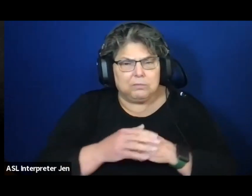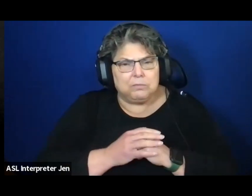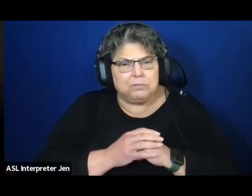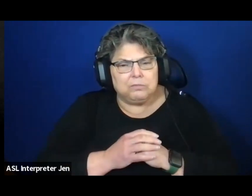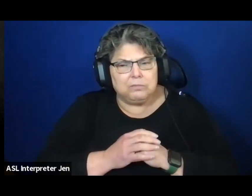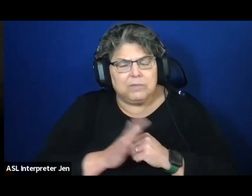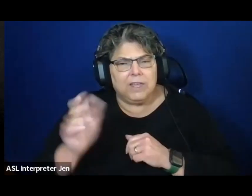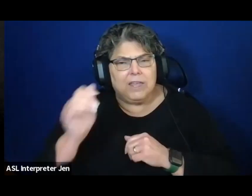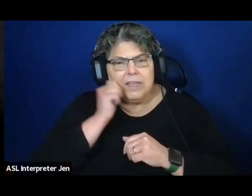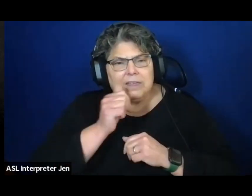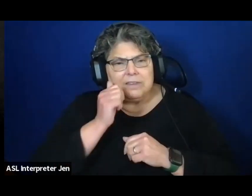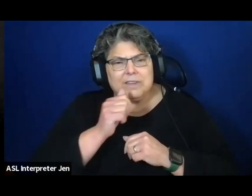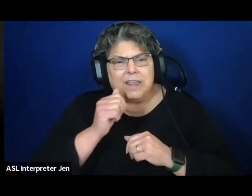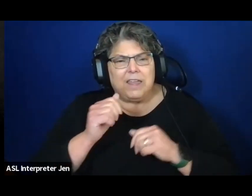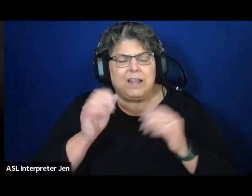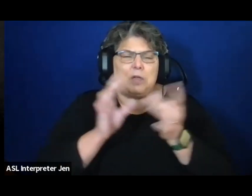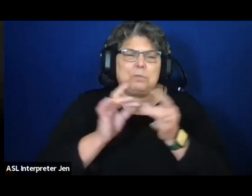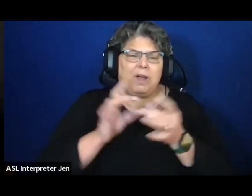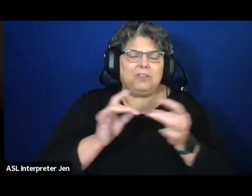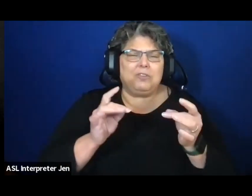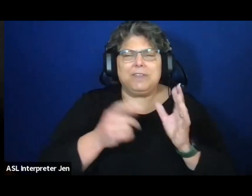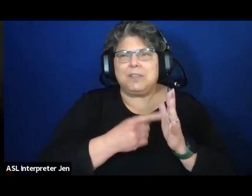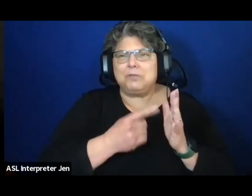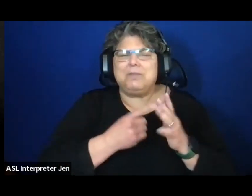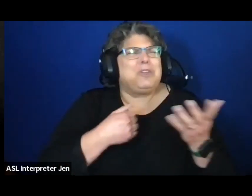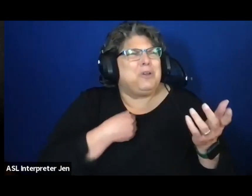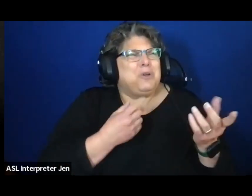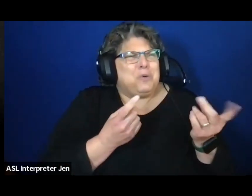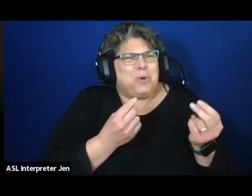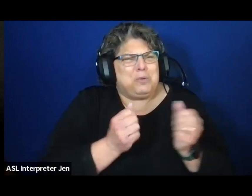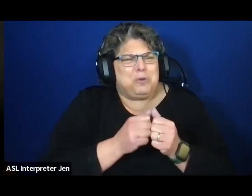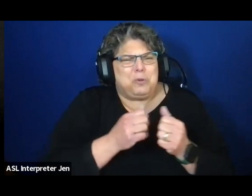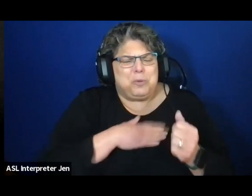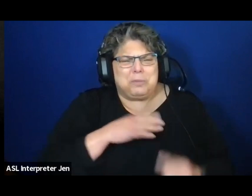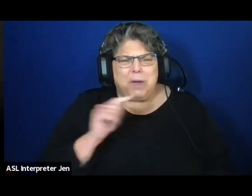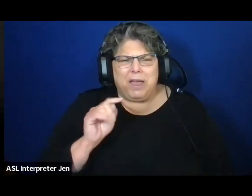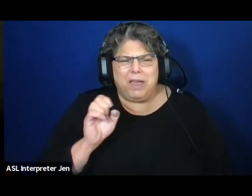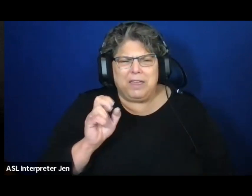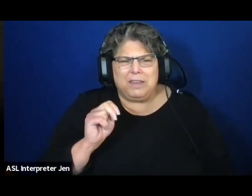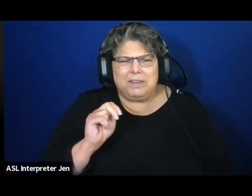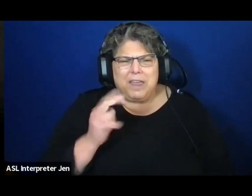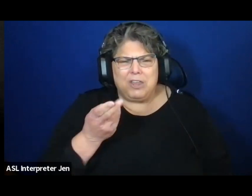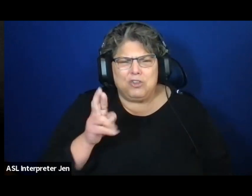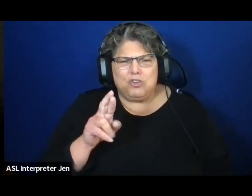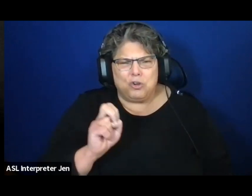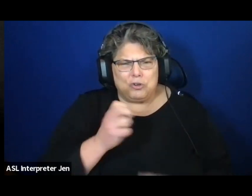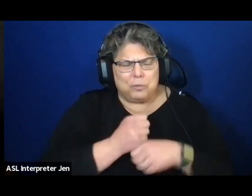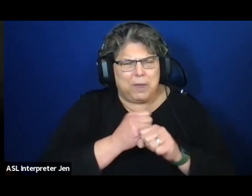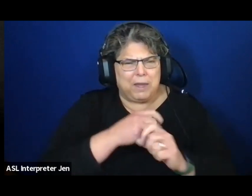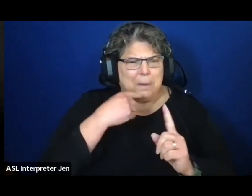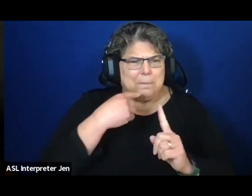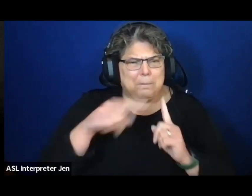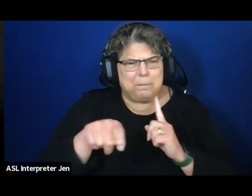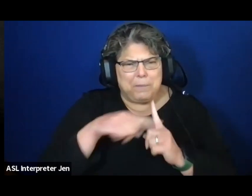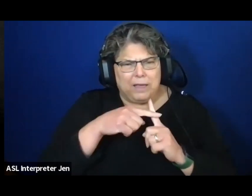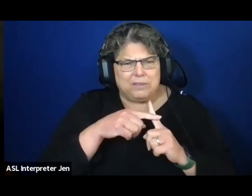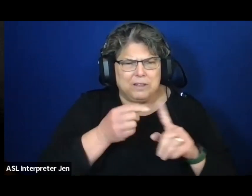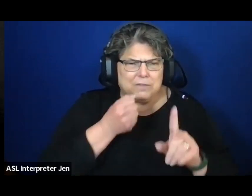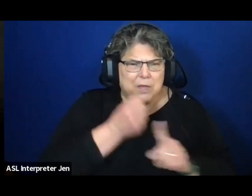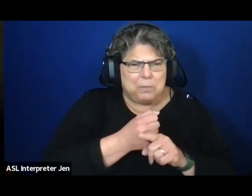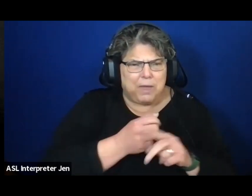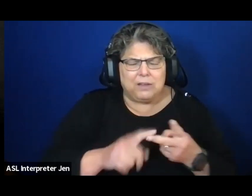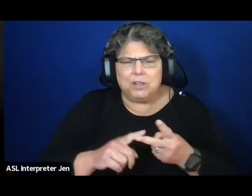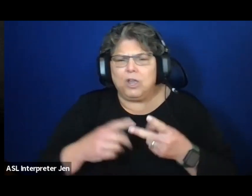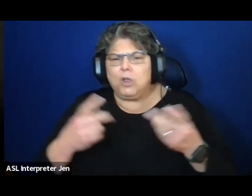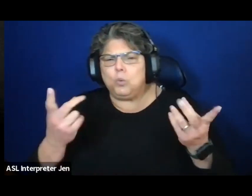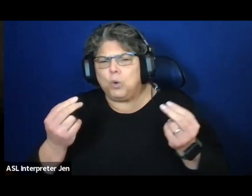daily mantra vacillates between, what am I doing with my tenure to make a positive impact? And what do I do with my